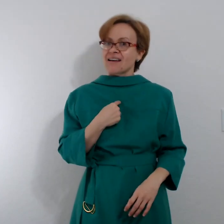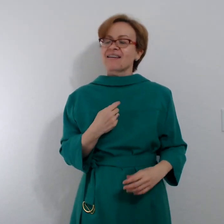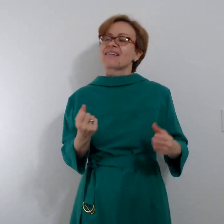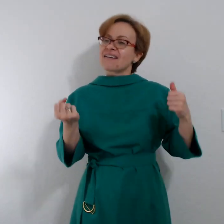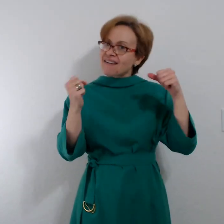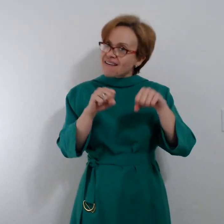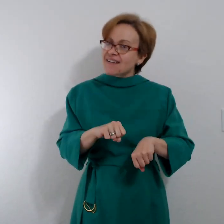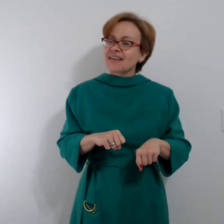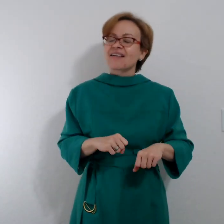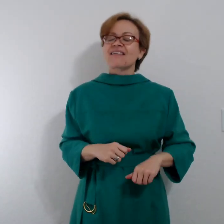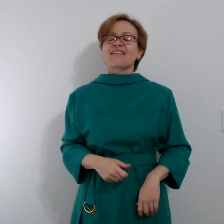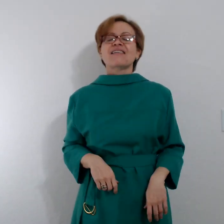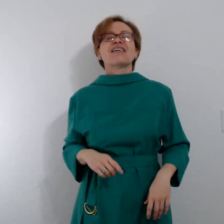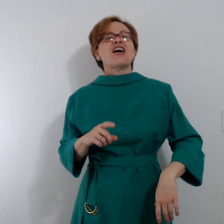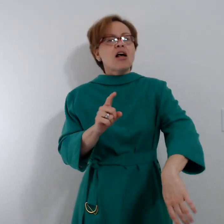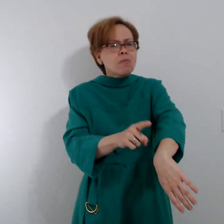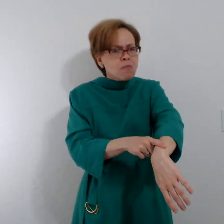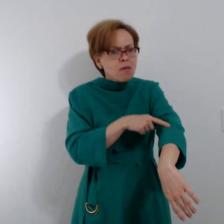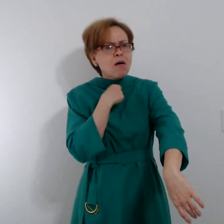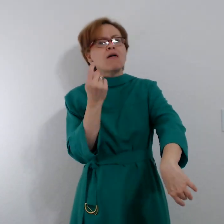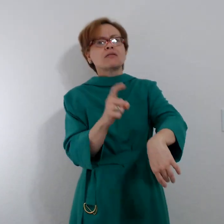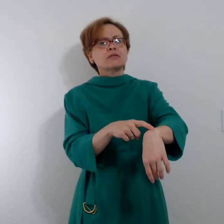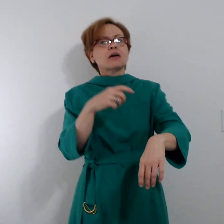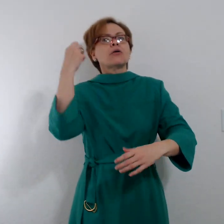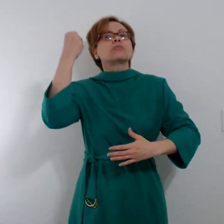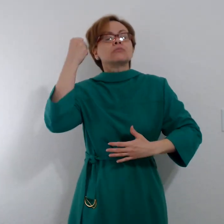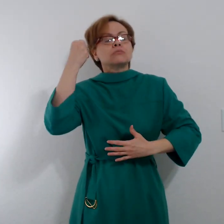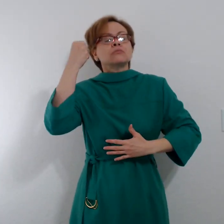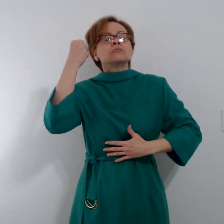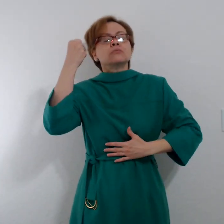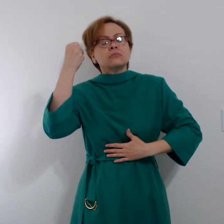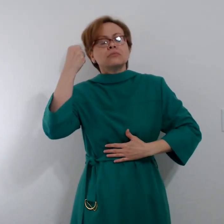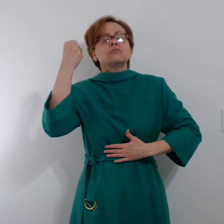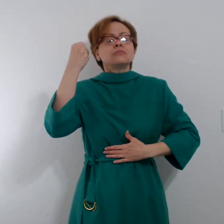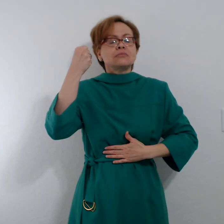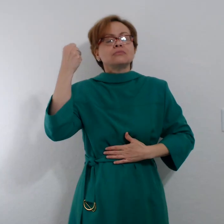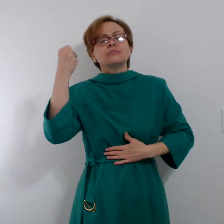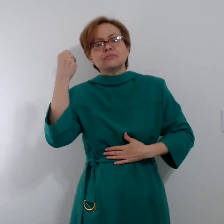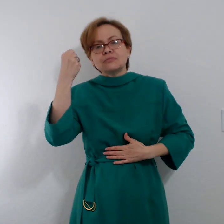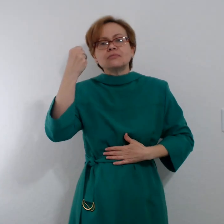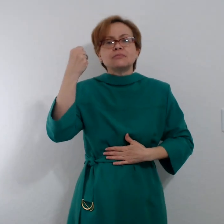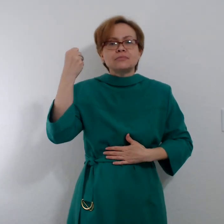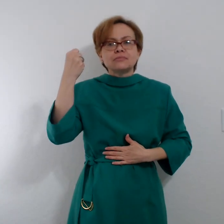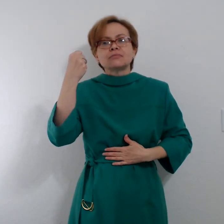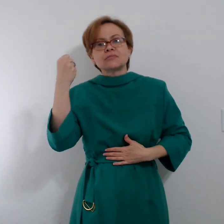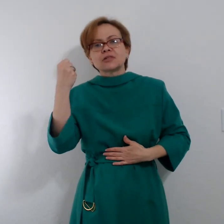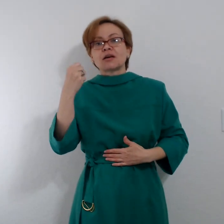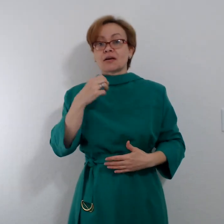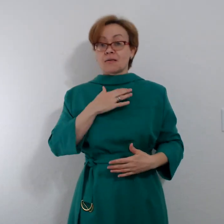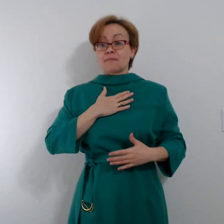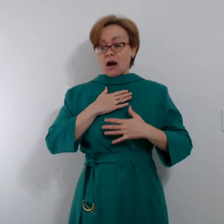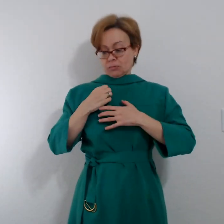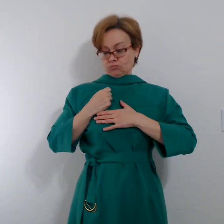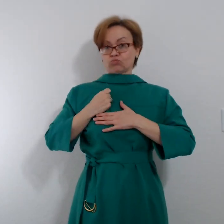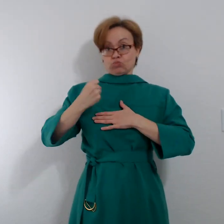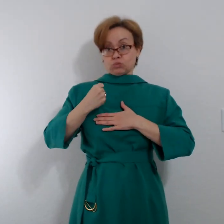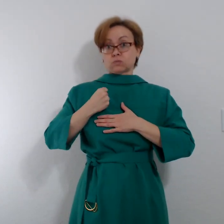so hard, my resting heart rate dropped to 38 beats per minute, which is lower than most